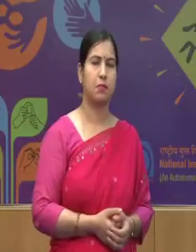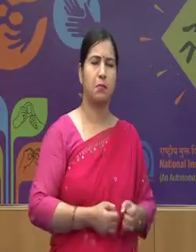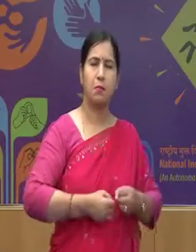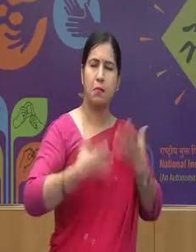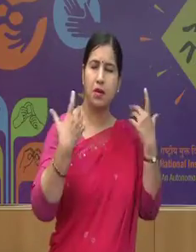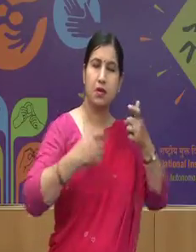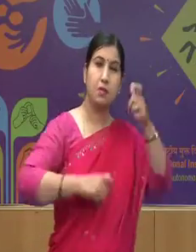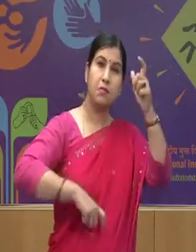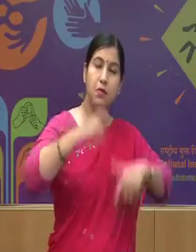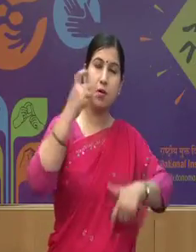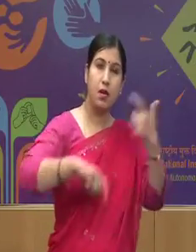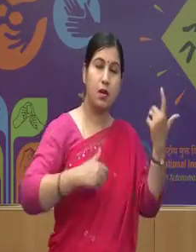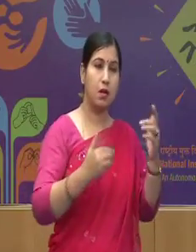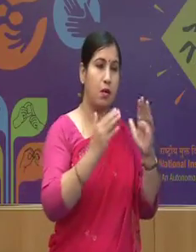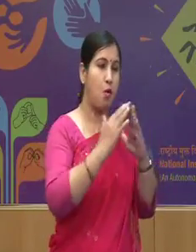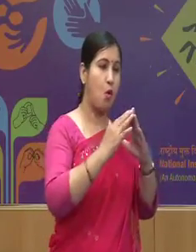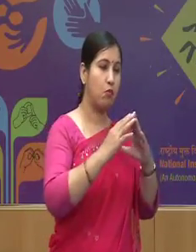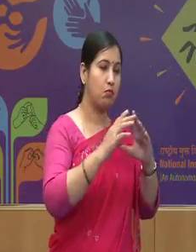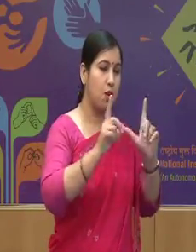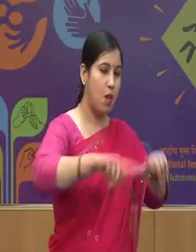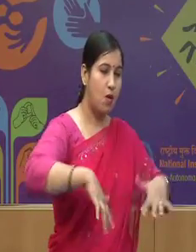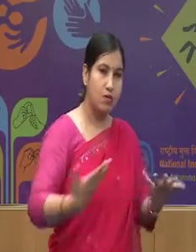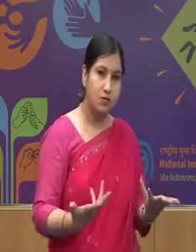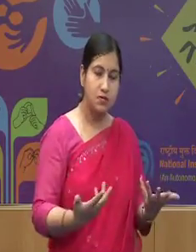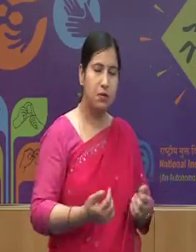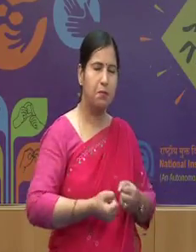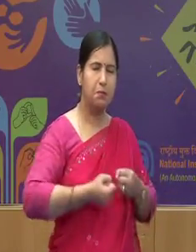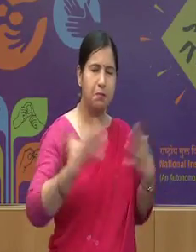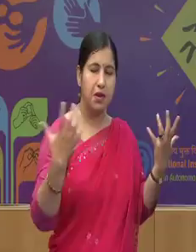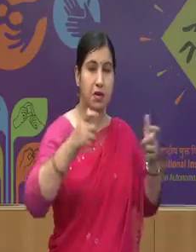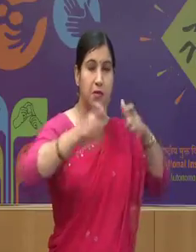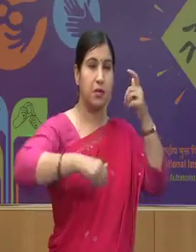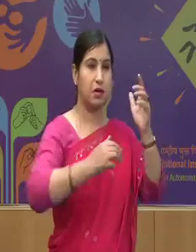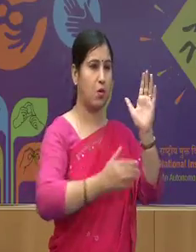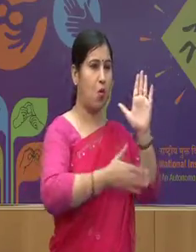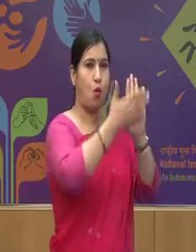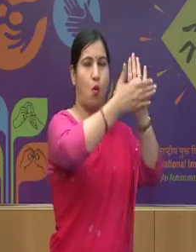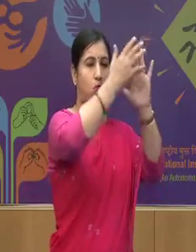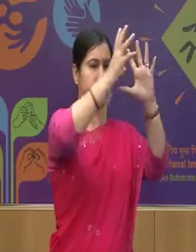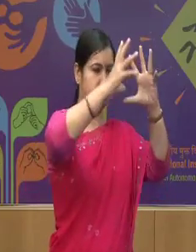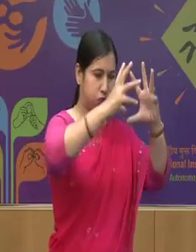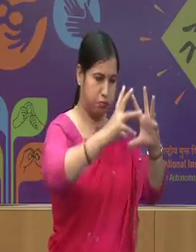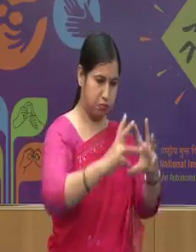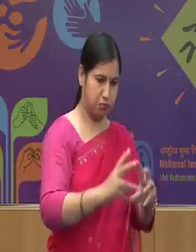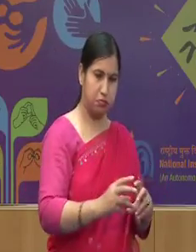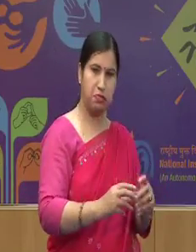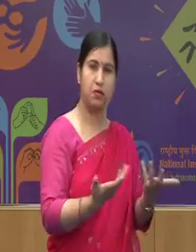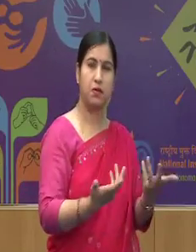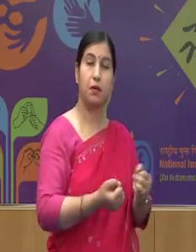Millions of people were left homeless as thousands of buildings were destroyed, while many